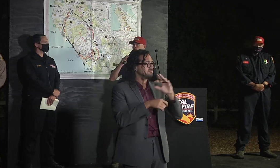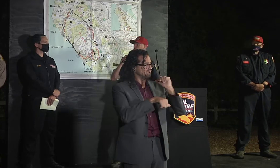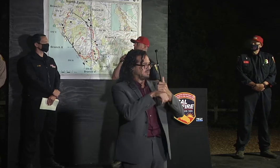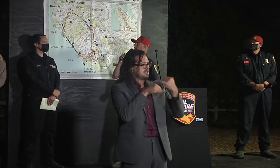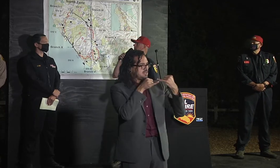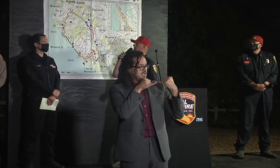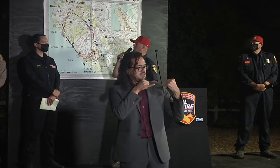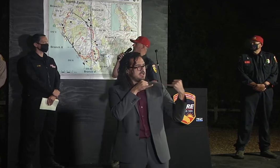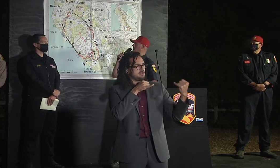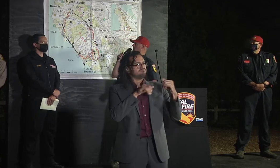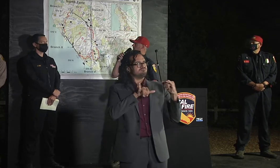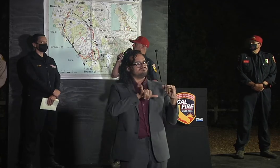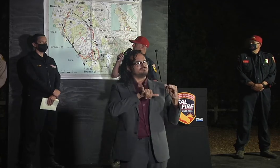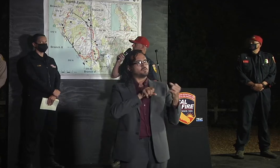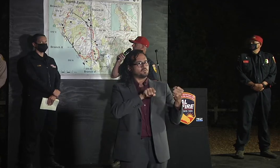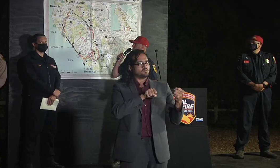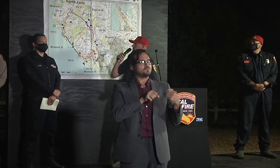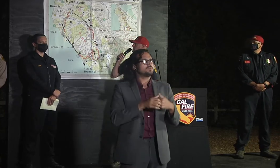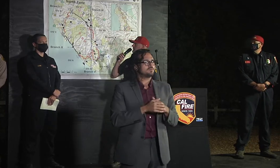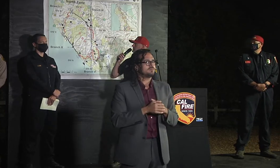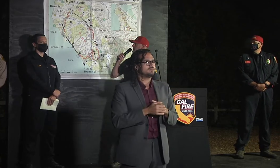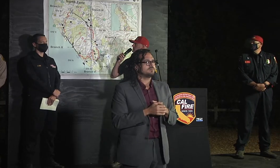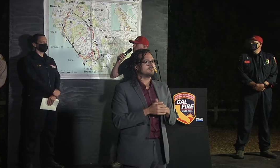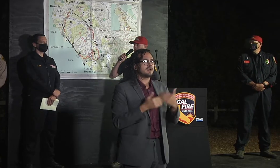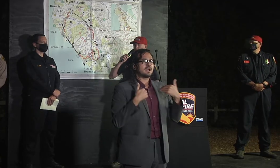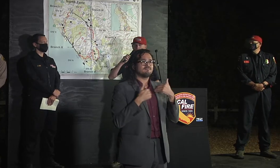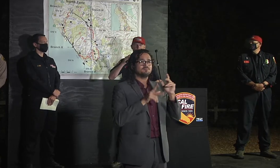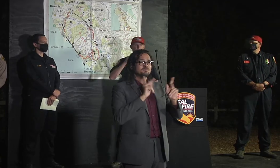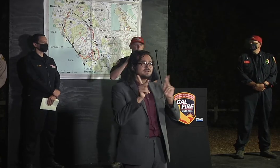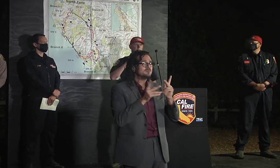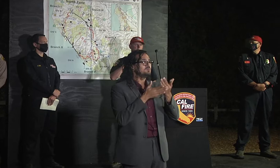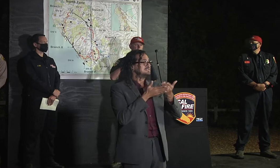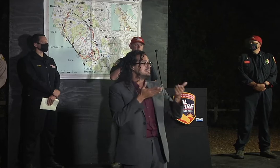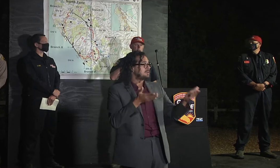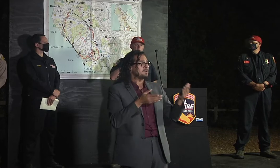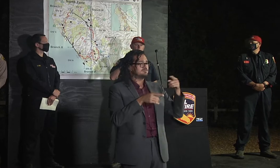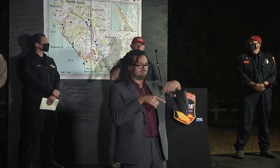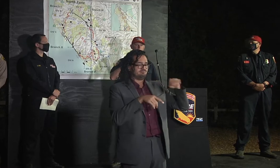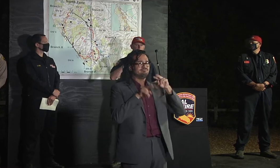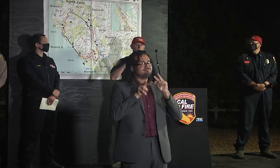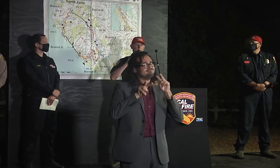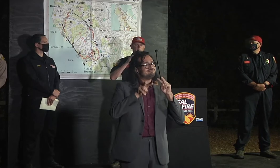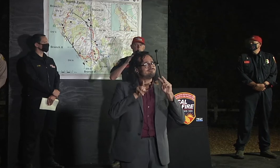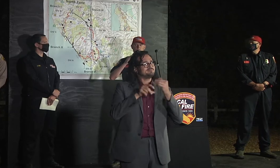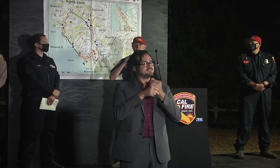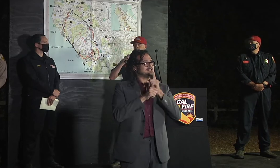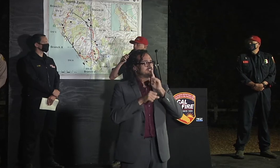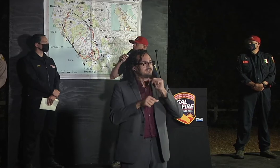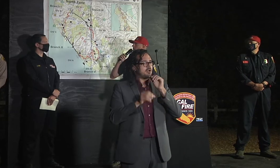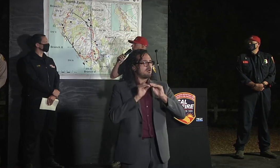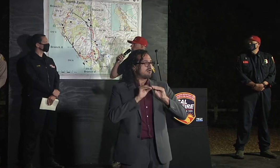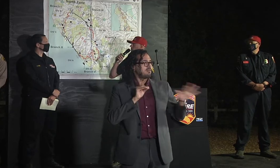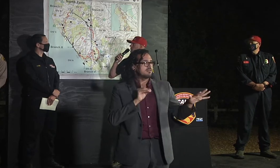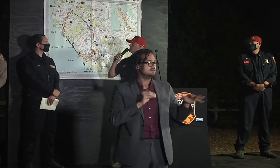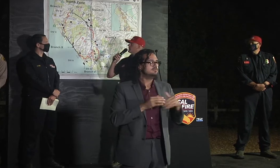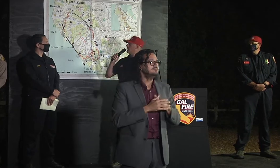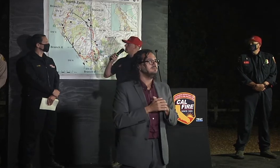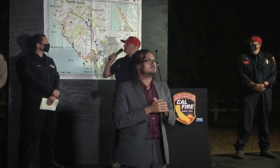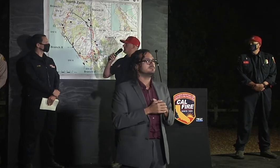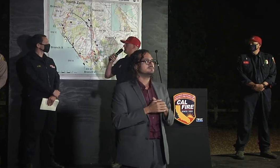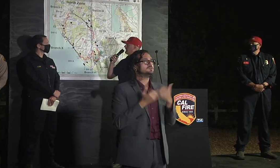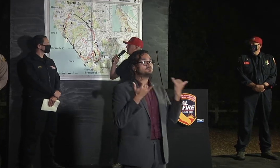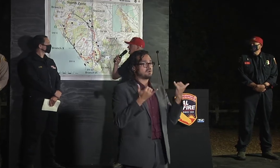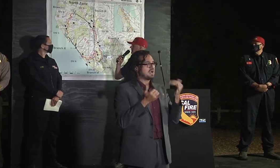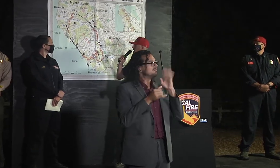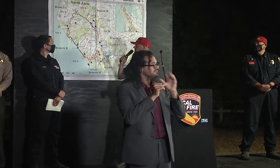with that issue. And so yesterday they were dealing with that. Today it's going to be another big day of dealing with that before we have a wind shift, which will push